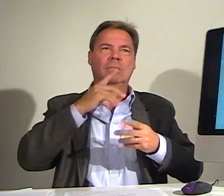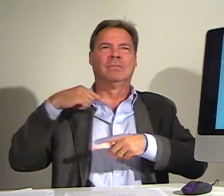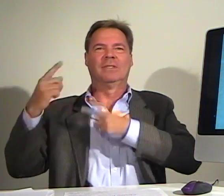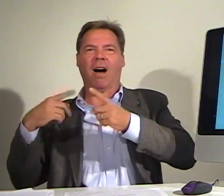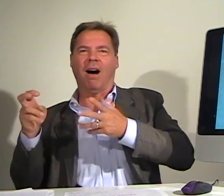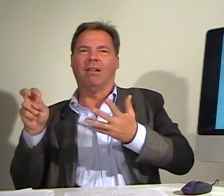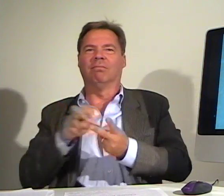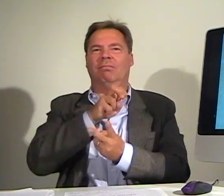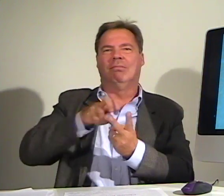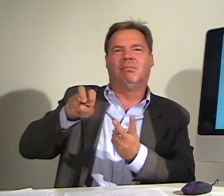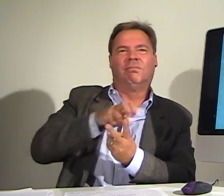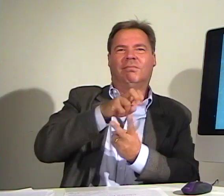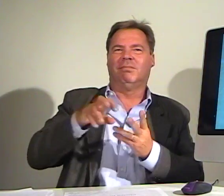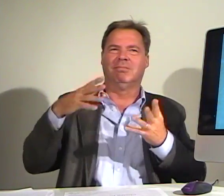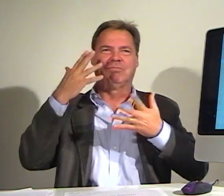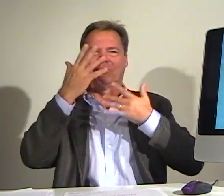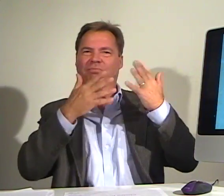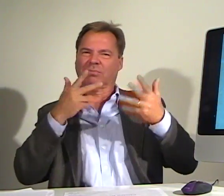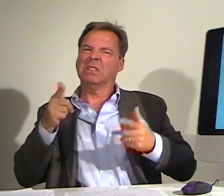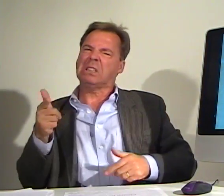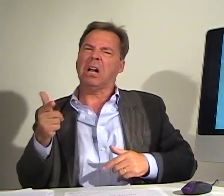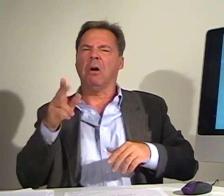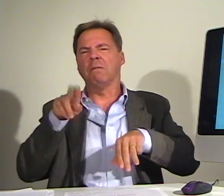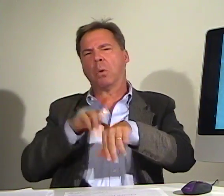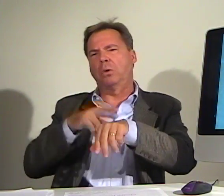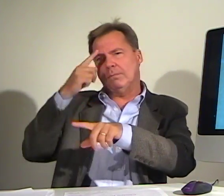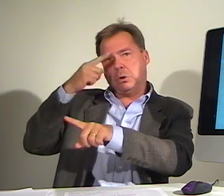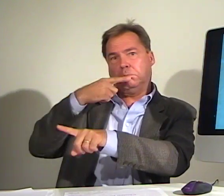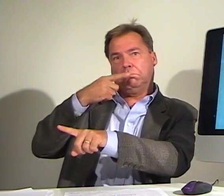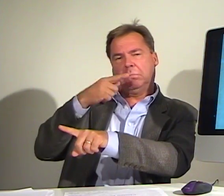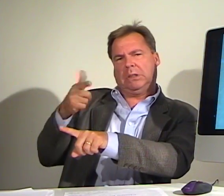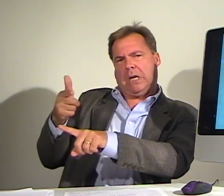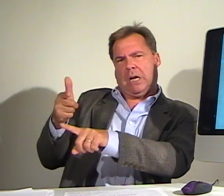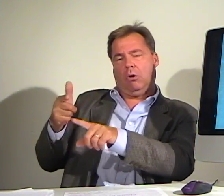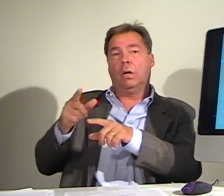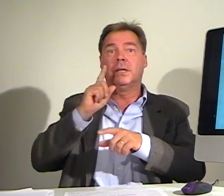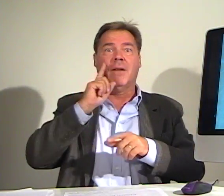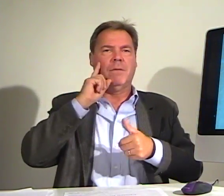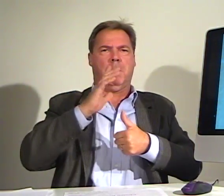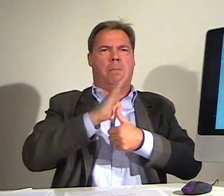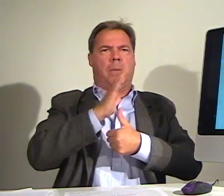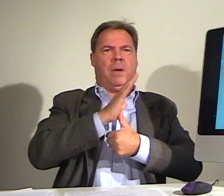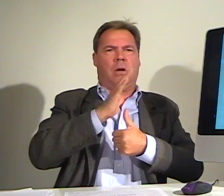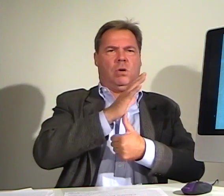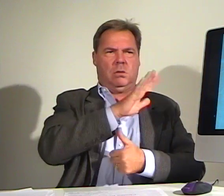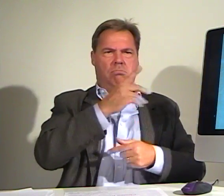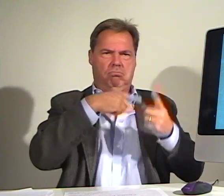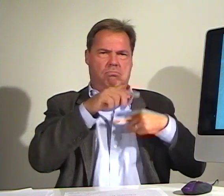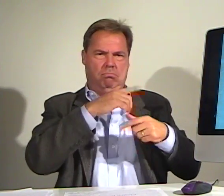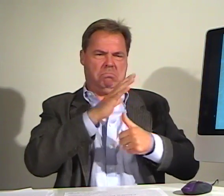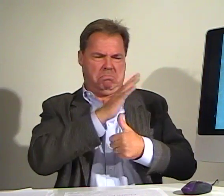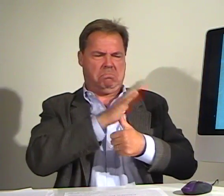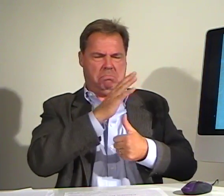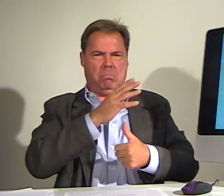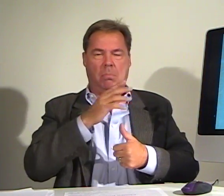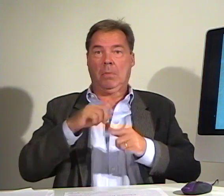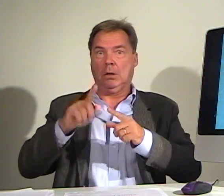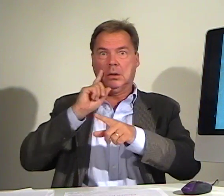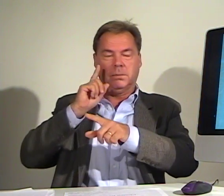rich experience for individuals as they learn to use American Sign Language. Obviously, for hearing individuals, it'd be a secondary language,